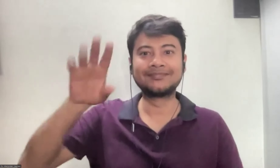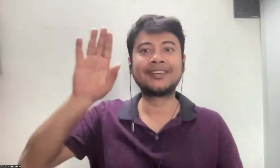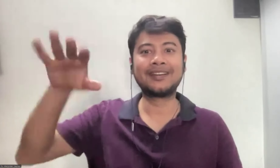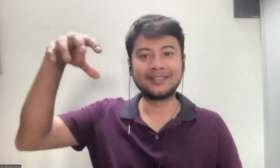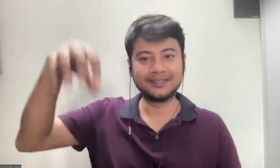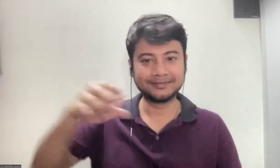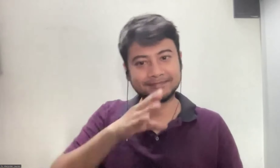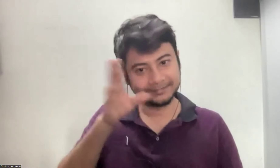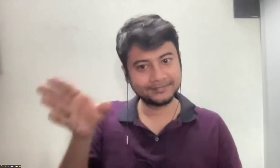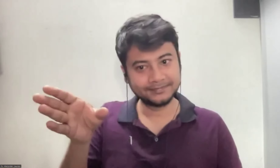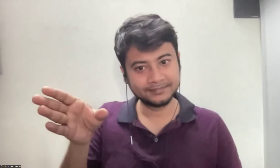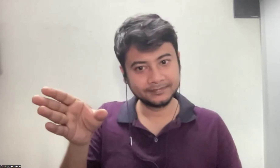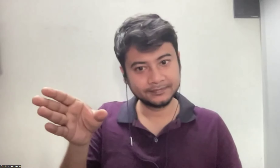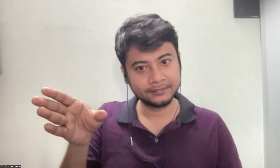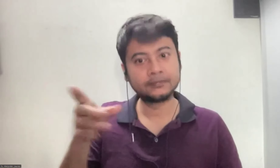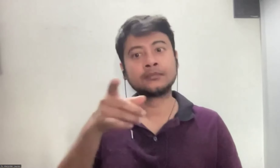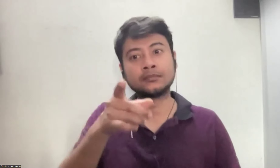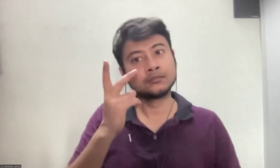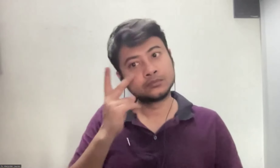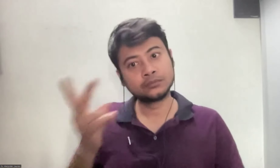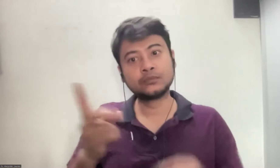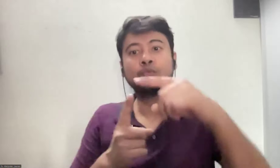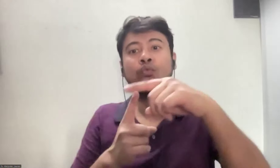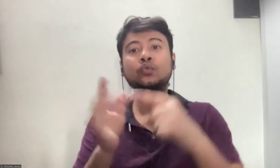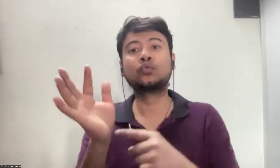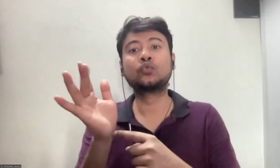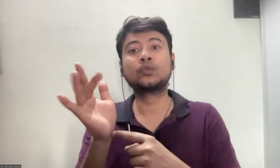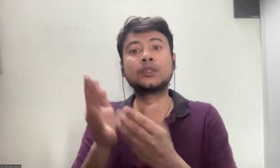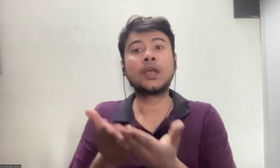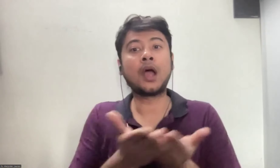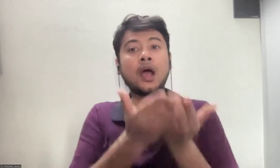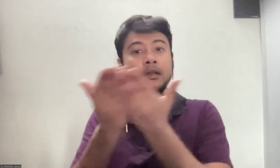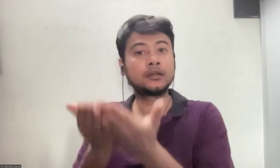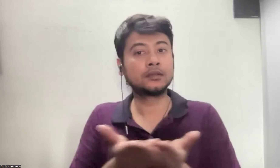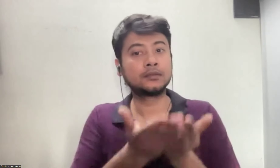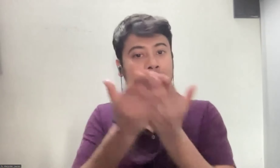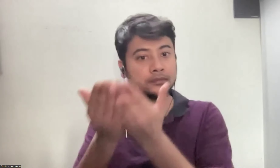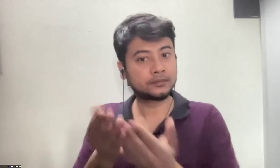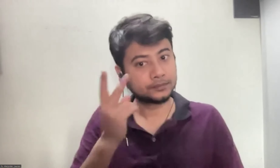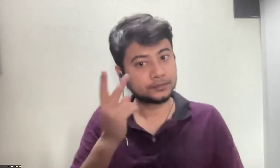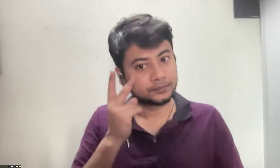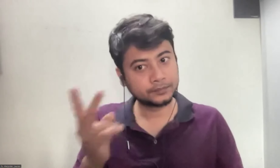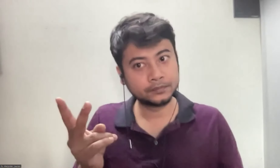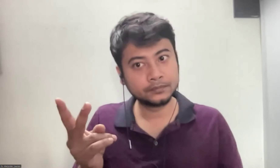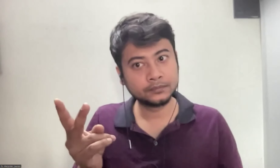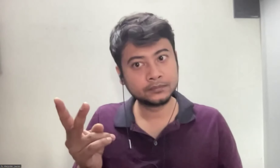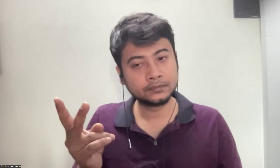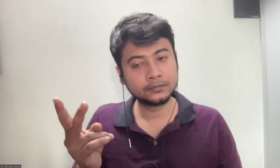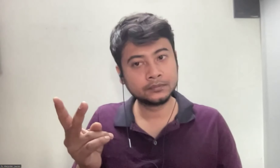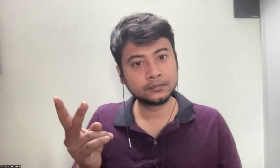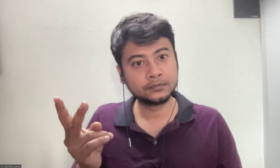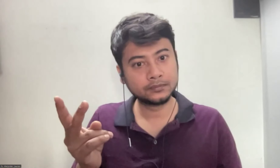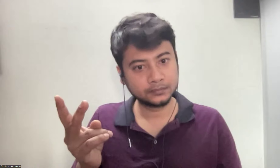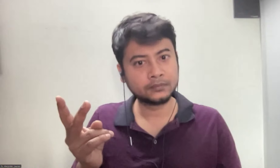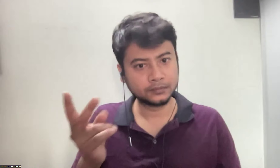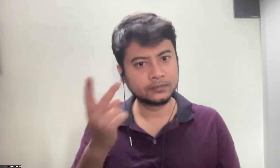a proper Tulsi Aarti taking place. You know, any of you agree? I'm sure many of you would have